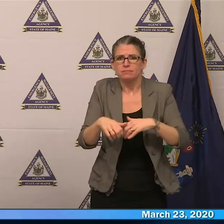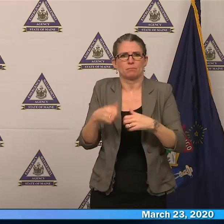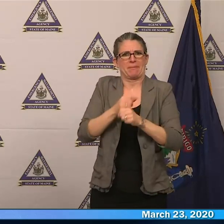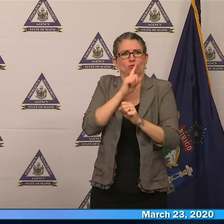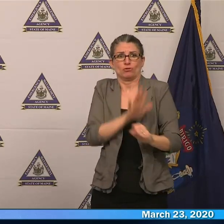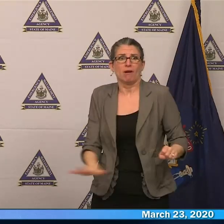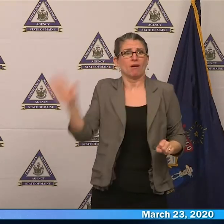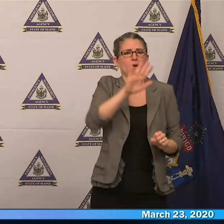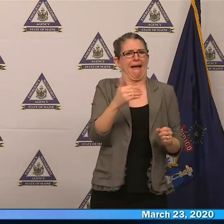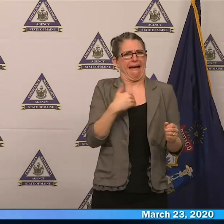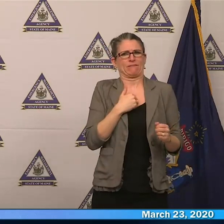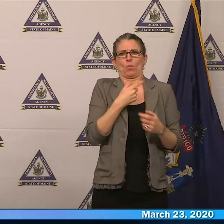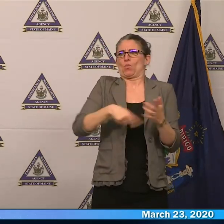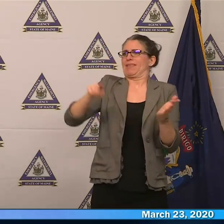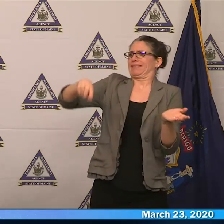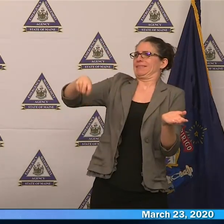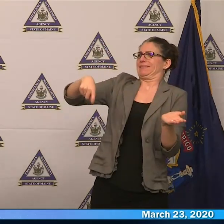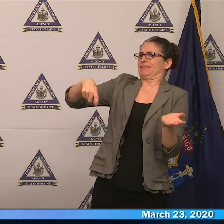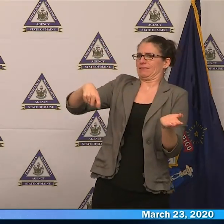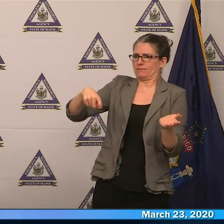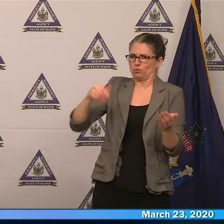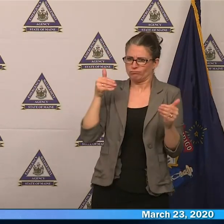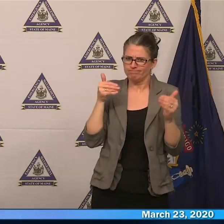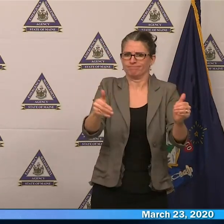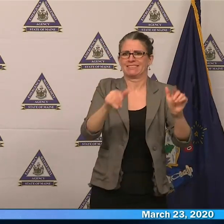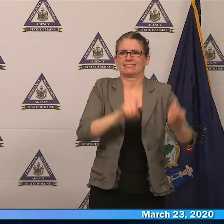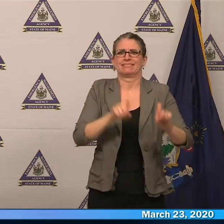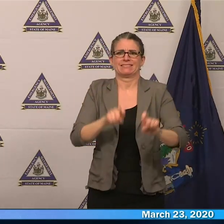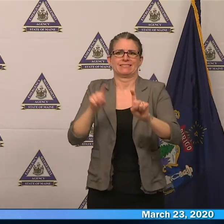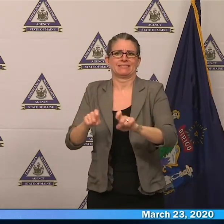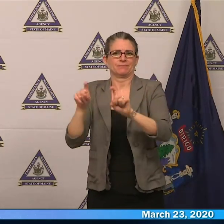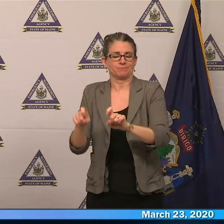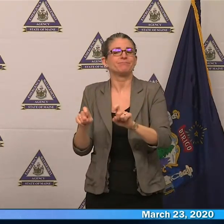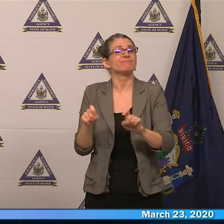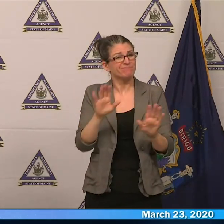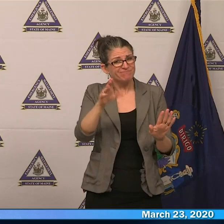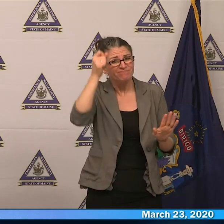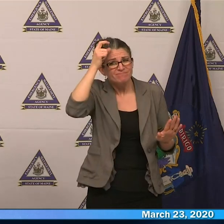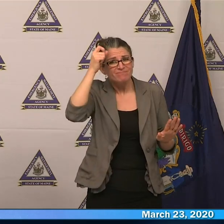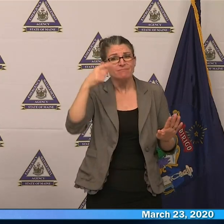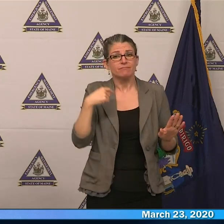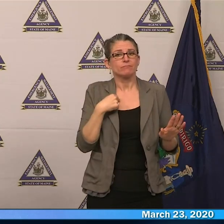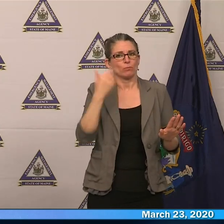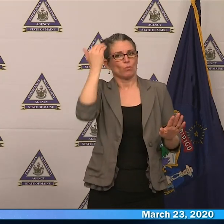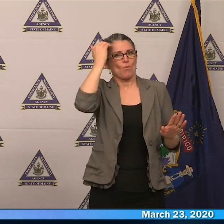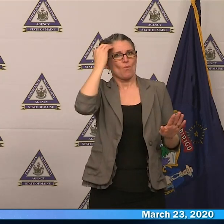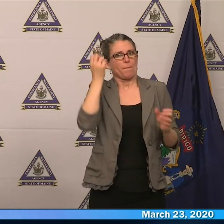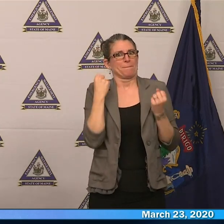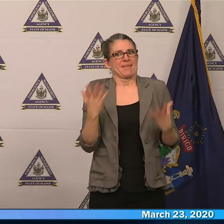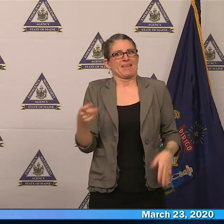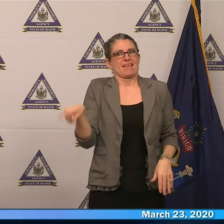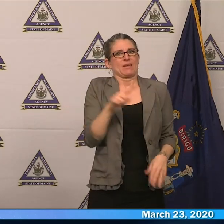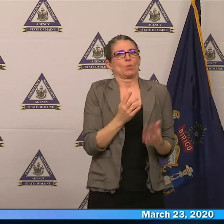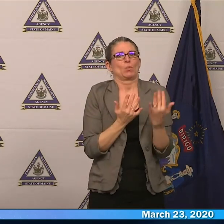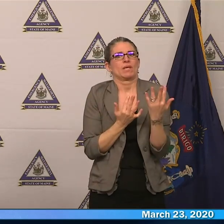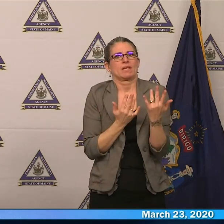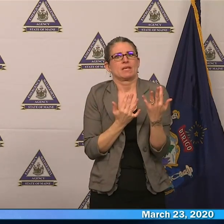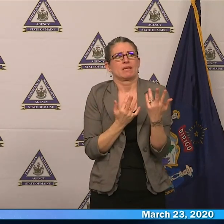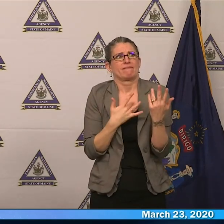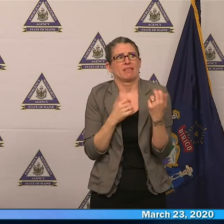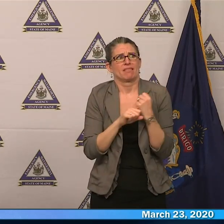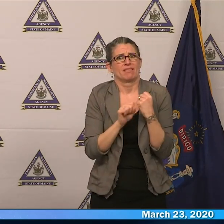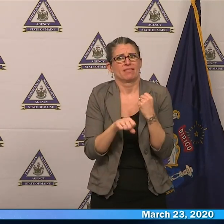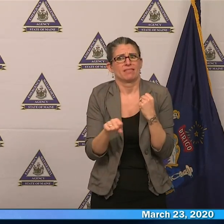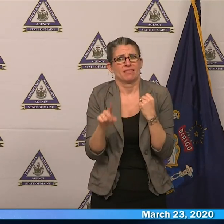acknowledge that this delay in having folks get their test results is concerning, it's